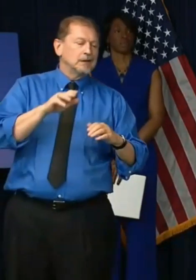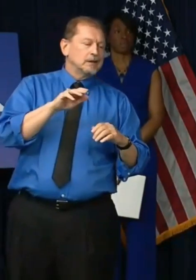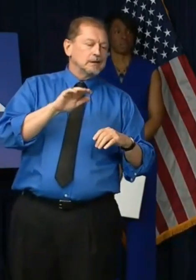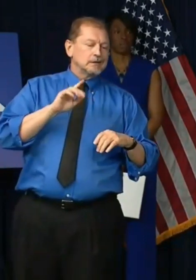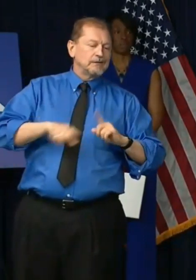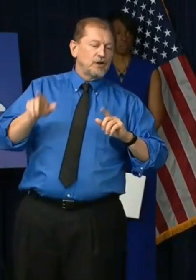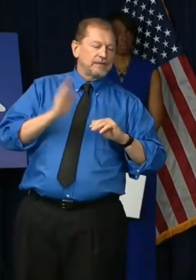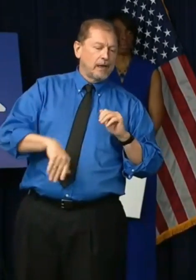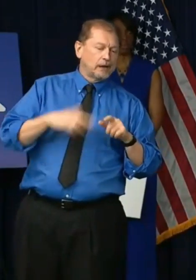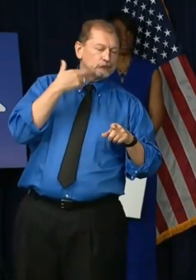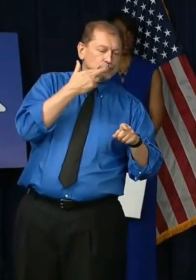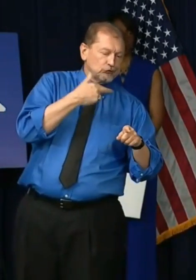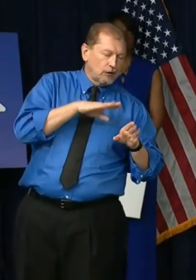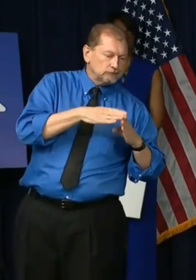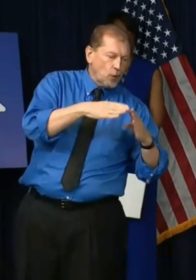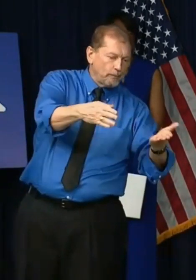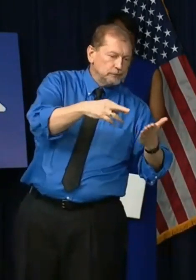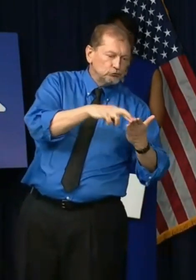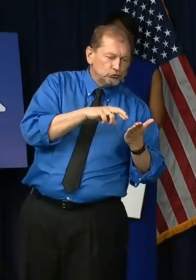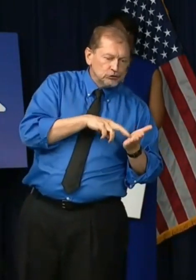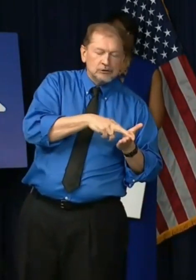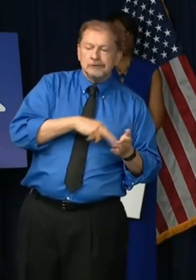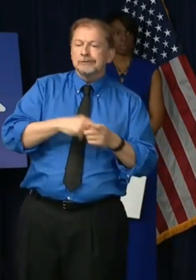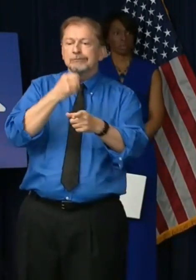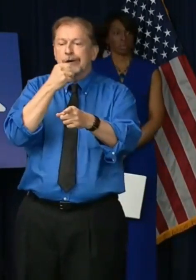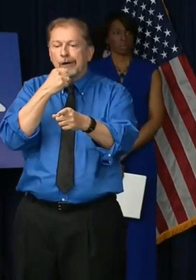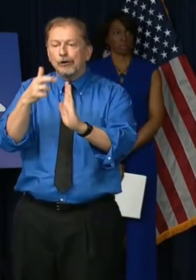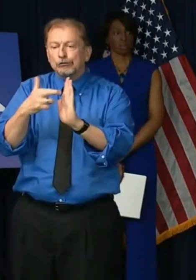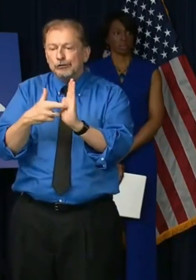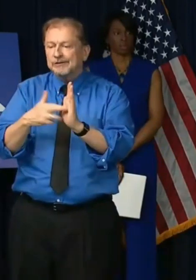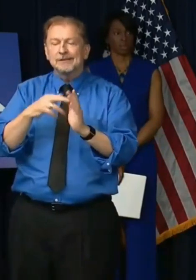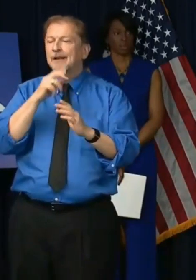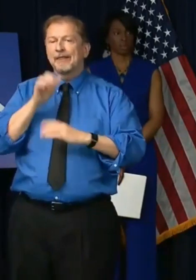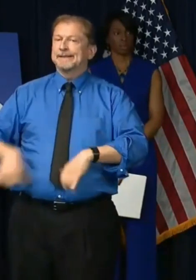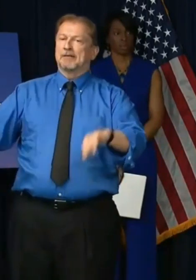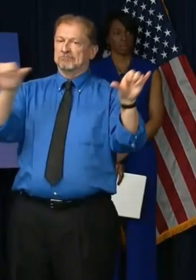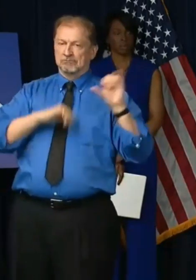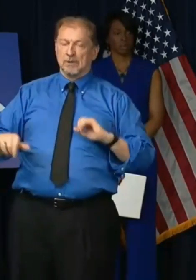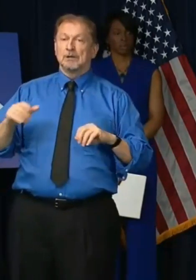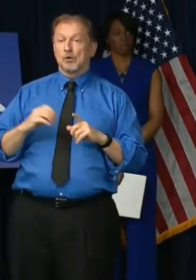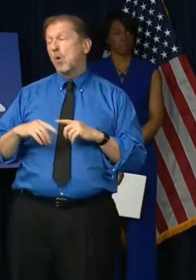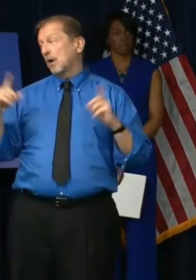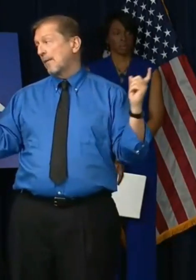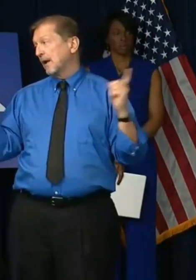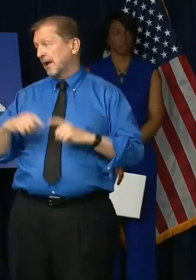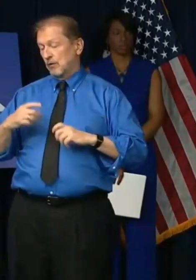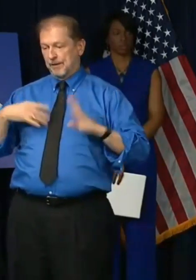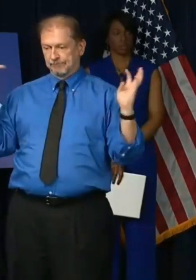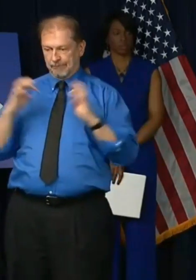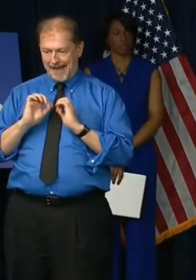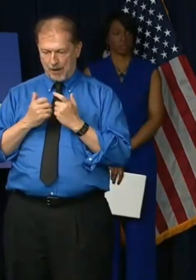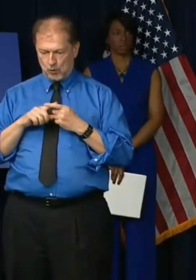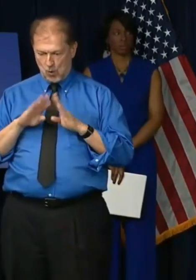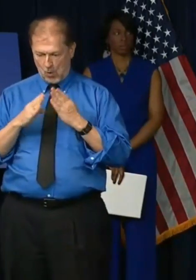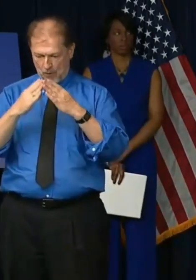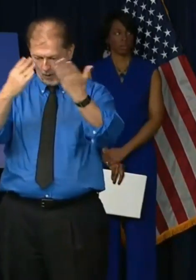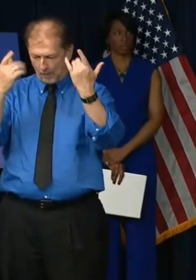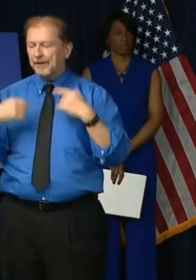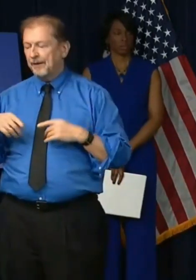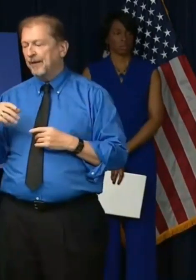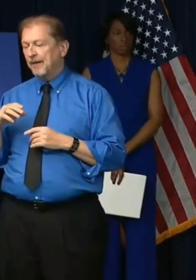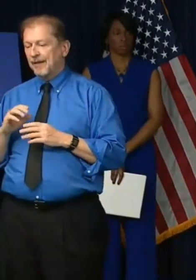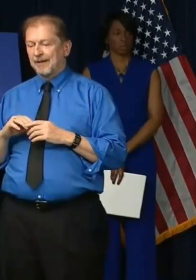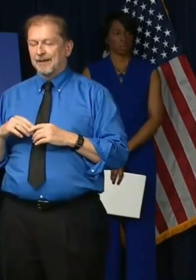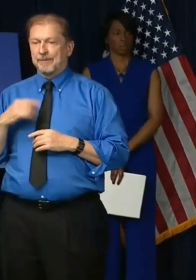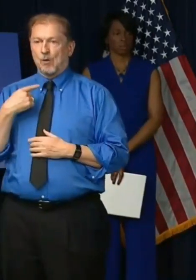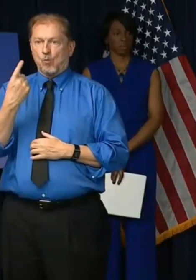restaurants or bars would. And so this is it's a complex endeavor. I don't see it as one where you can get